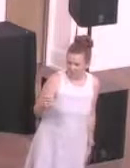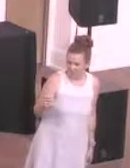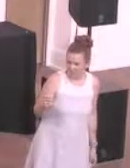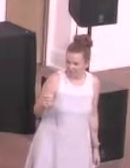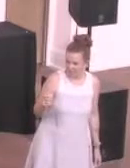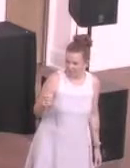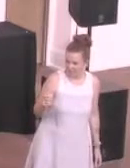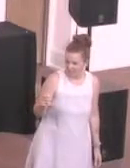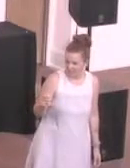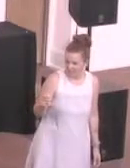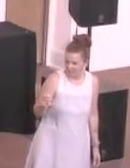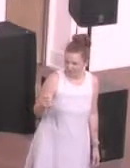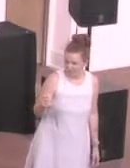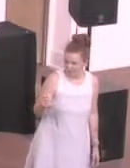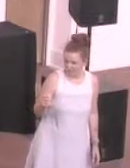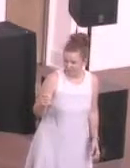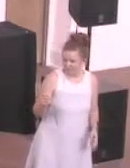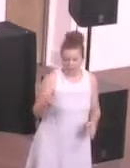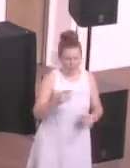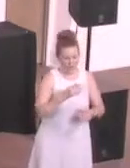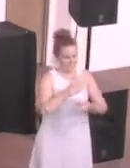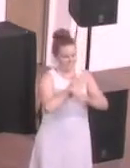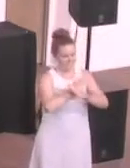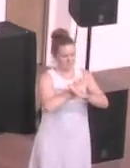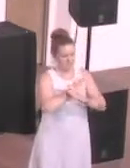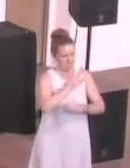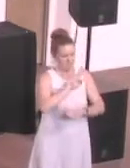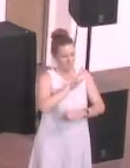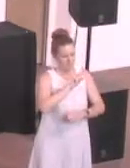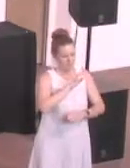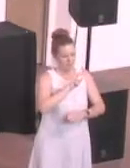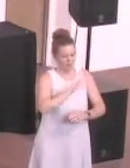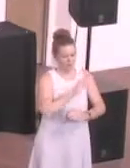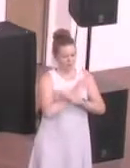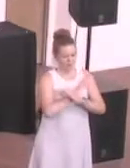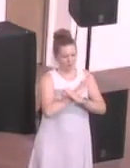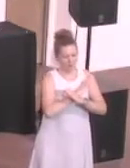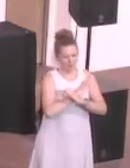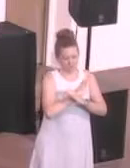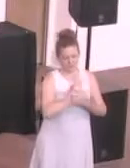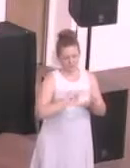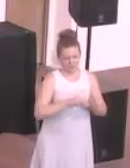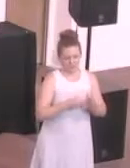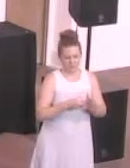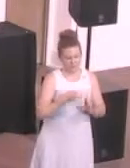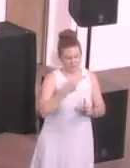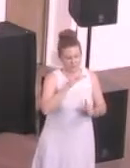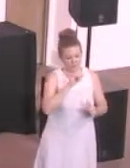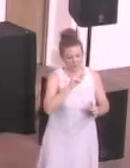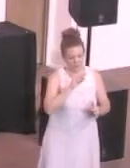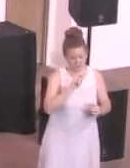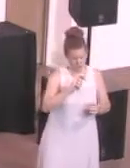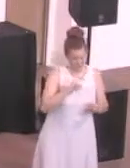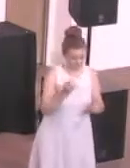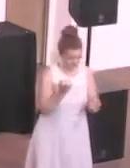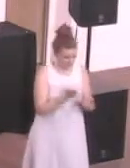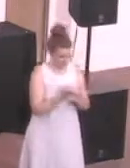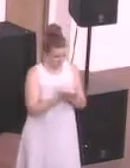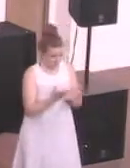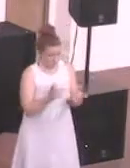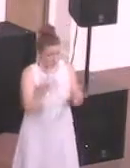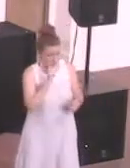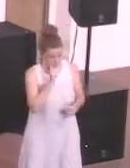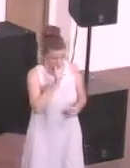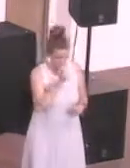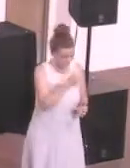Ooh. That's good. That's good. So, to hinder. Let me give you an example. Tomorrow,